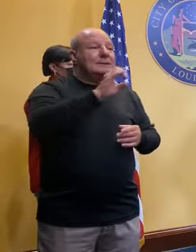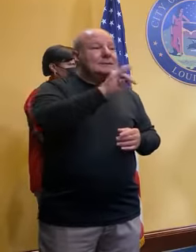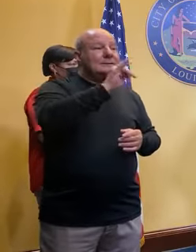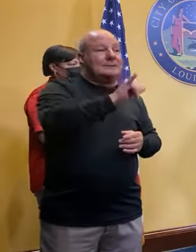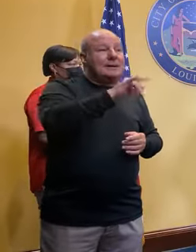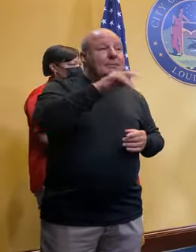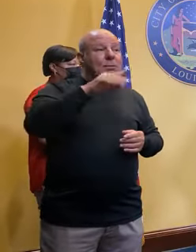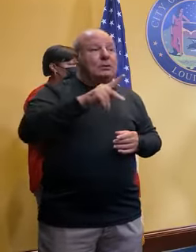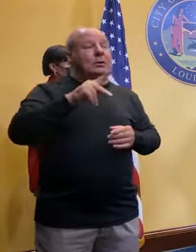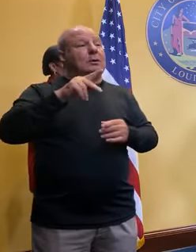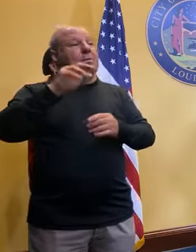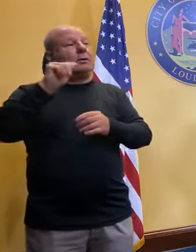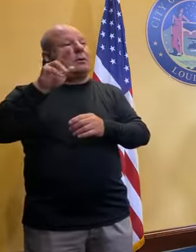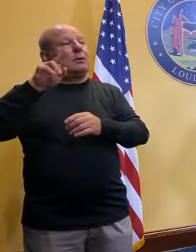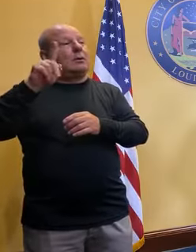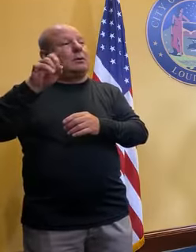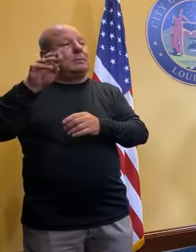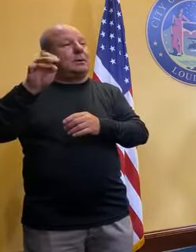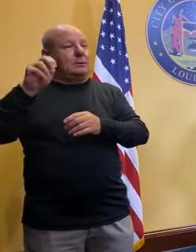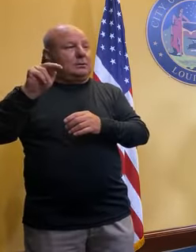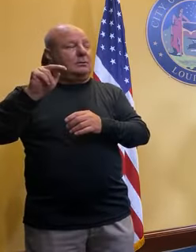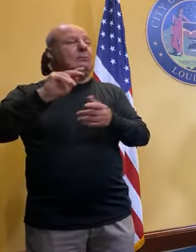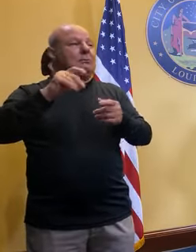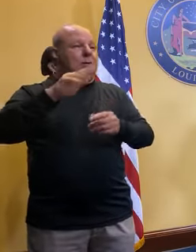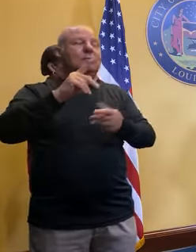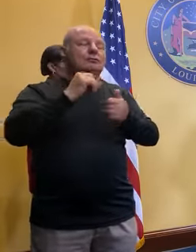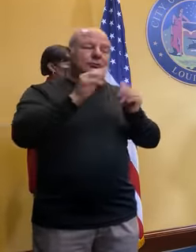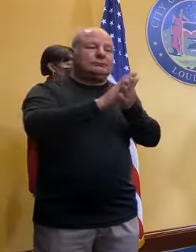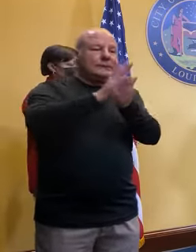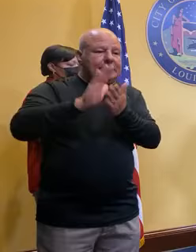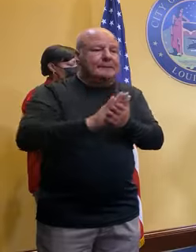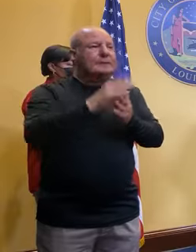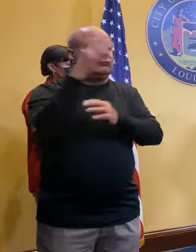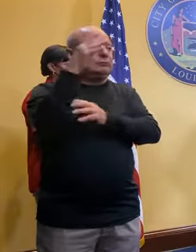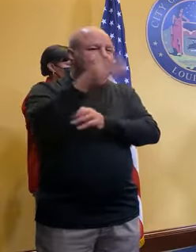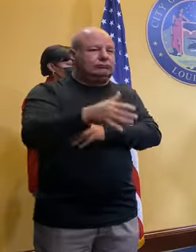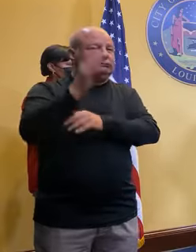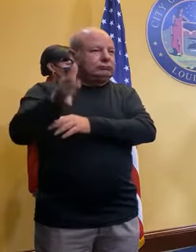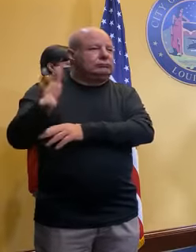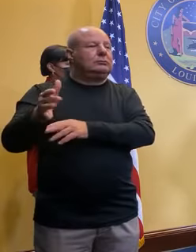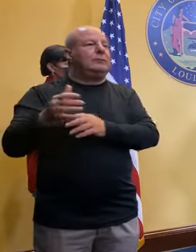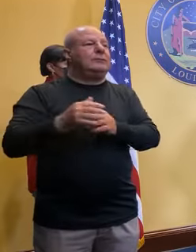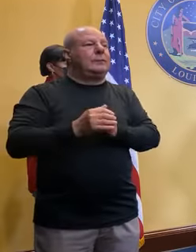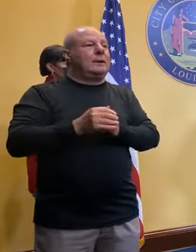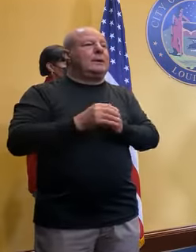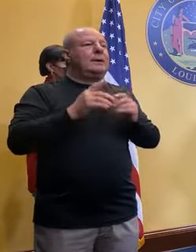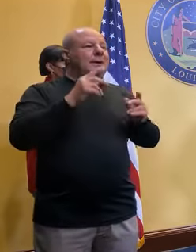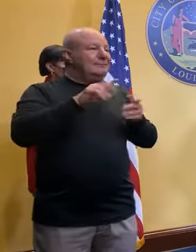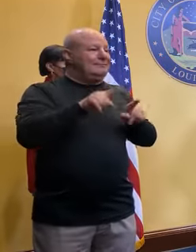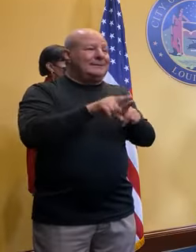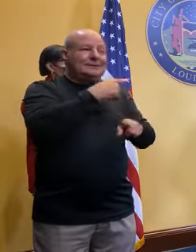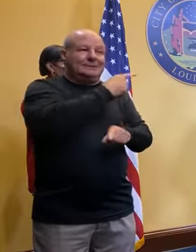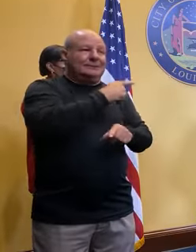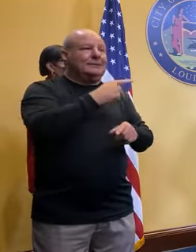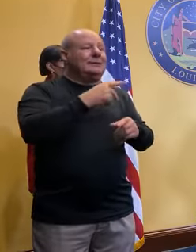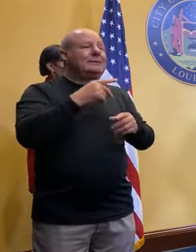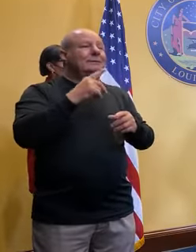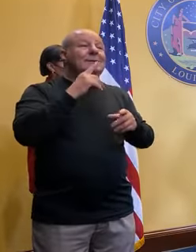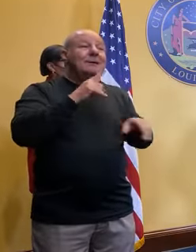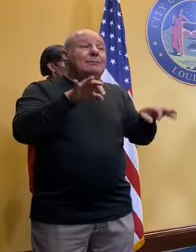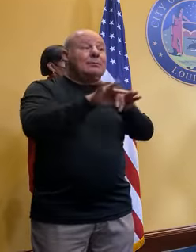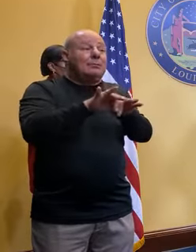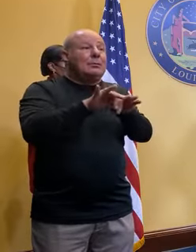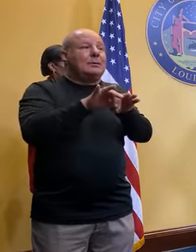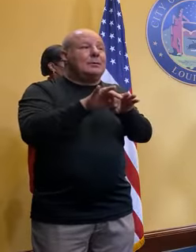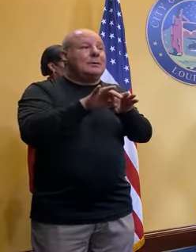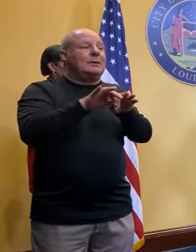as we have this guard team, we're working really hard to clear those trees and clear that debris. Additionally, as Colin and the mayor mentioned, critical infrastructure is the priority for getting